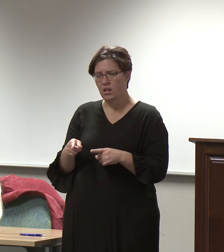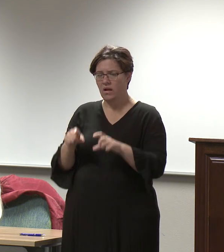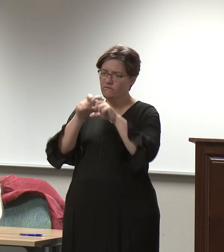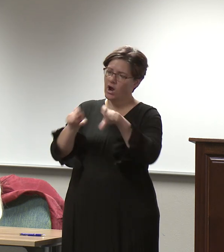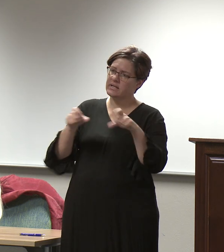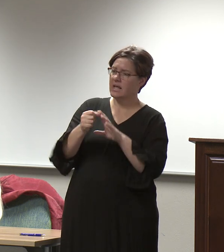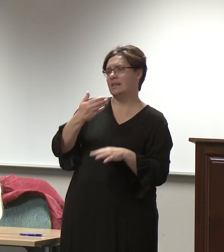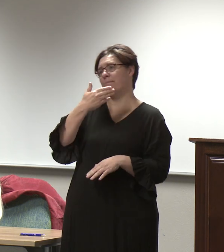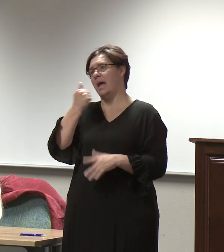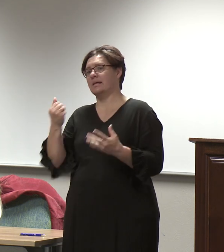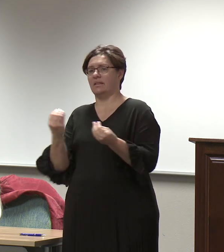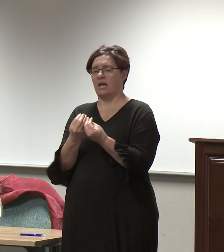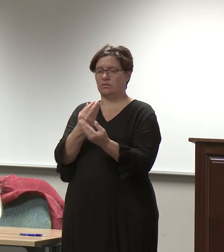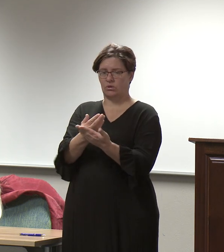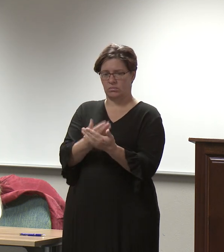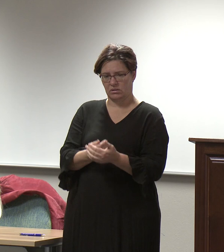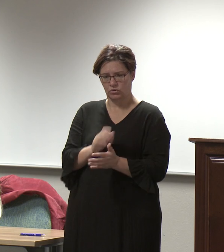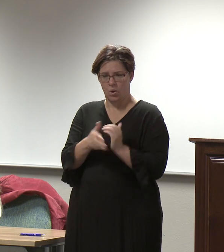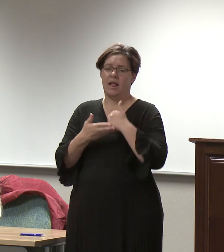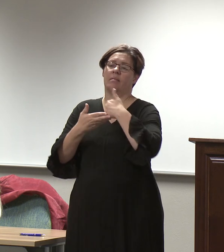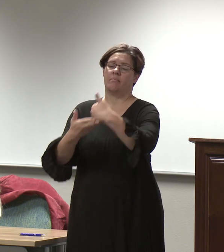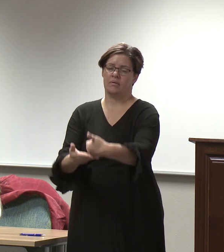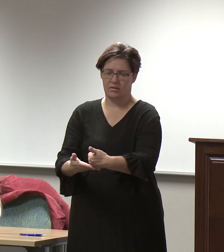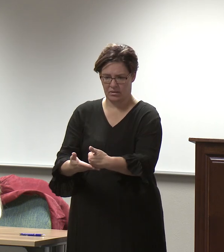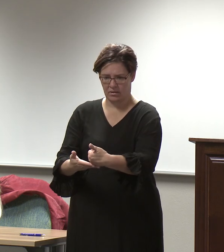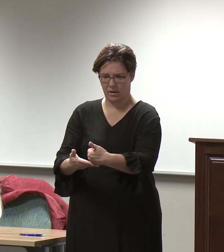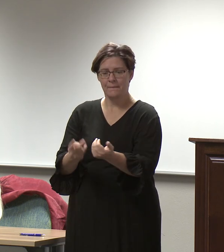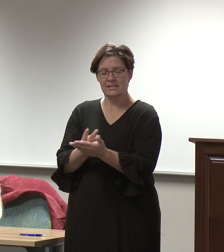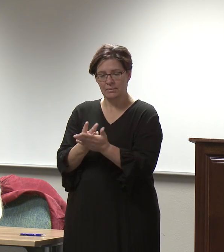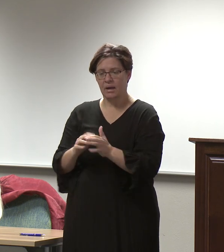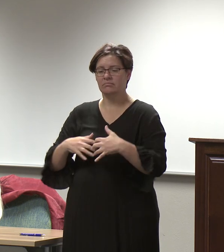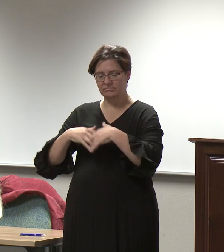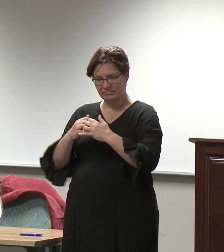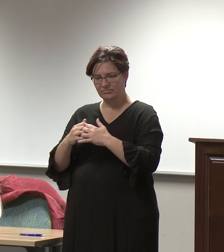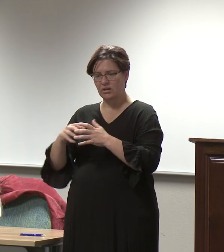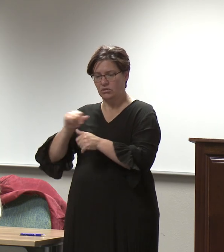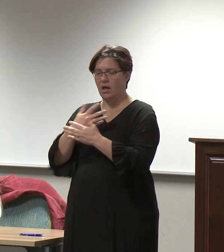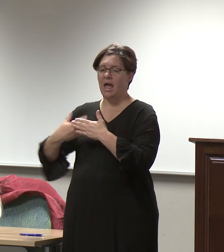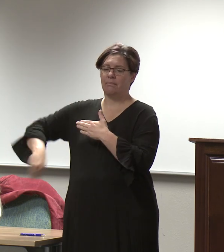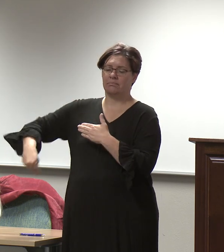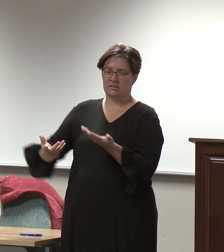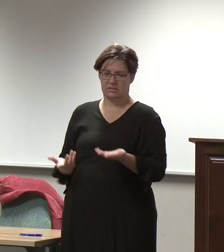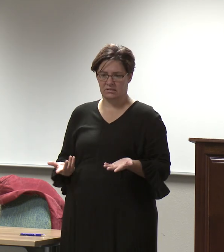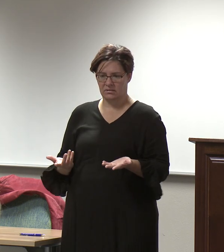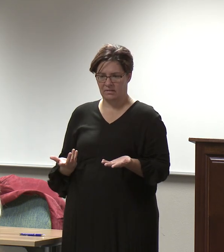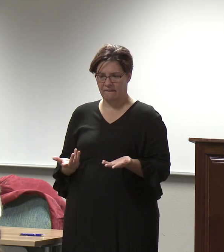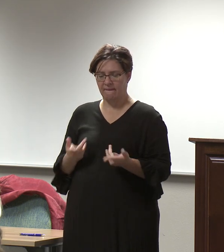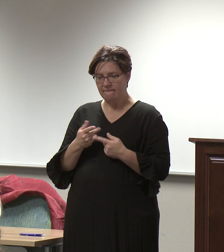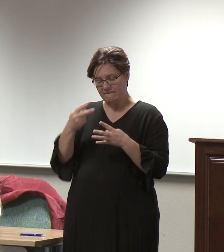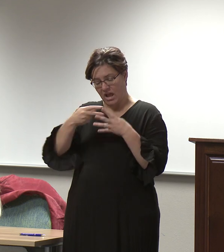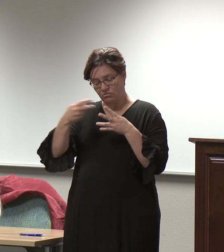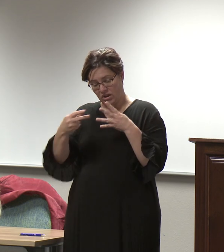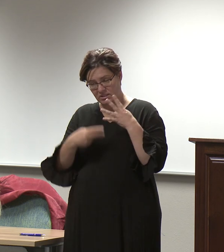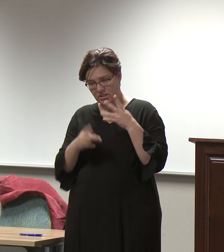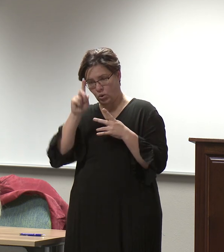the best terms possible in order to help you, but create what I call a sociology of absences. In order to address those